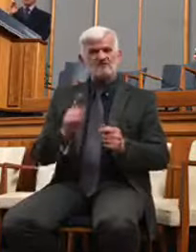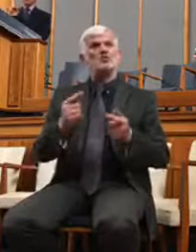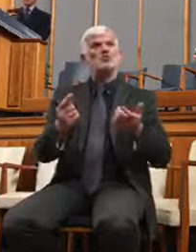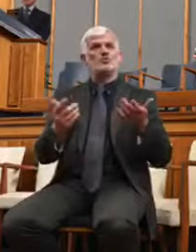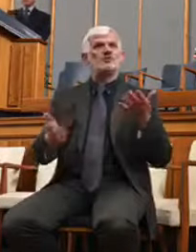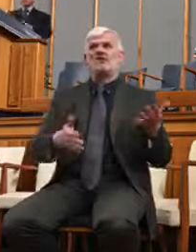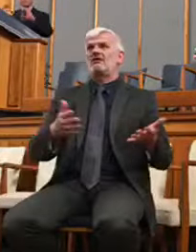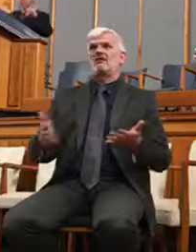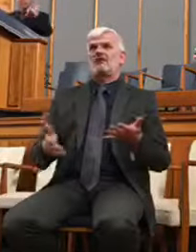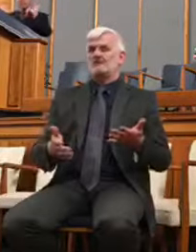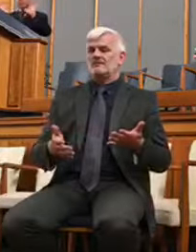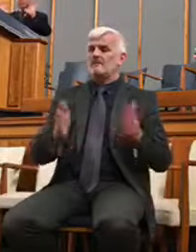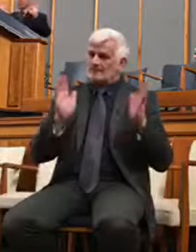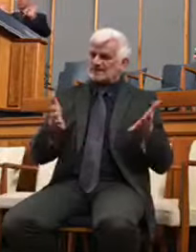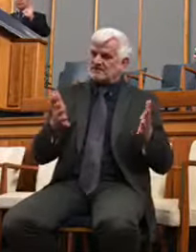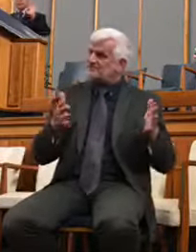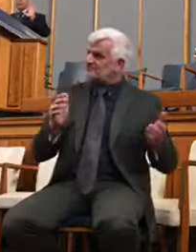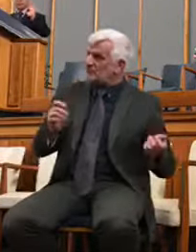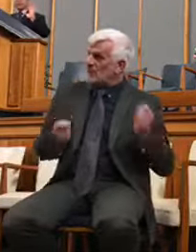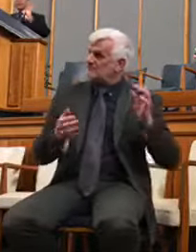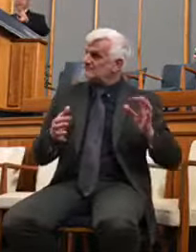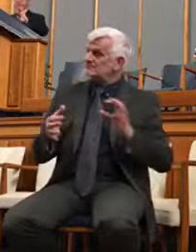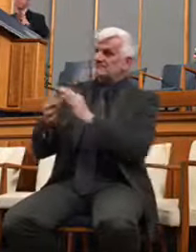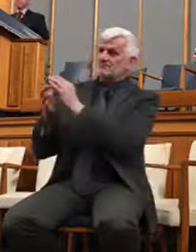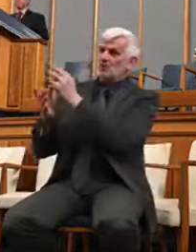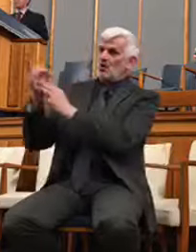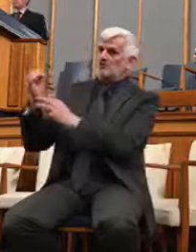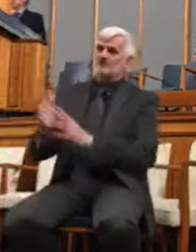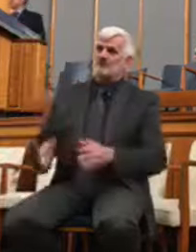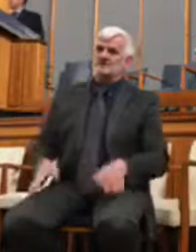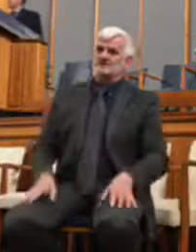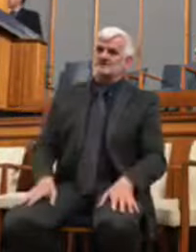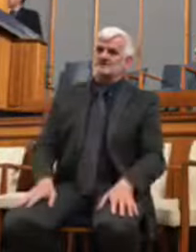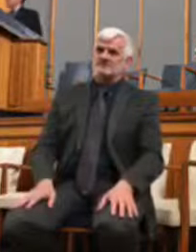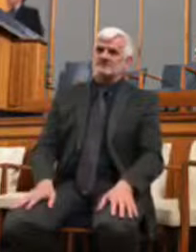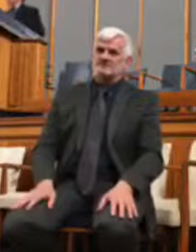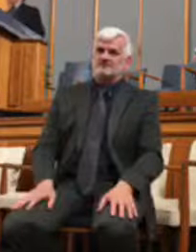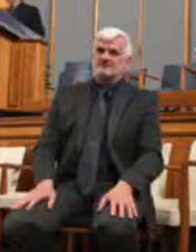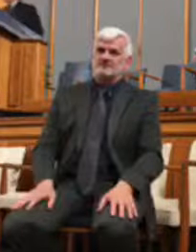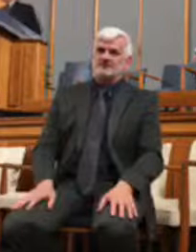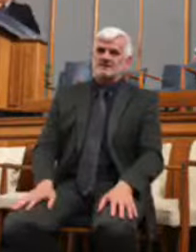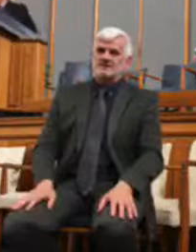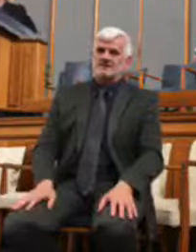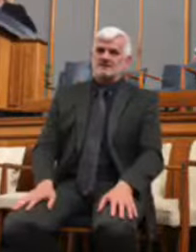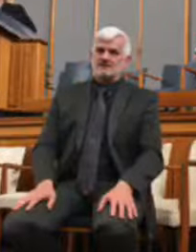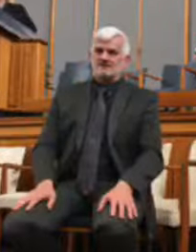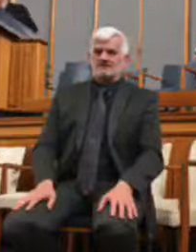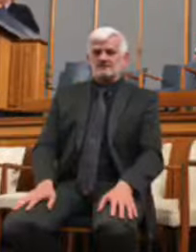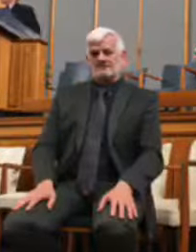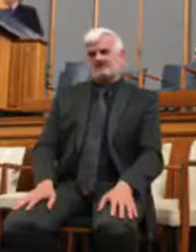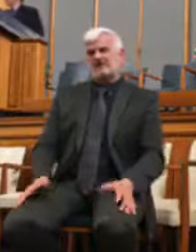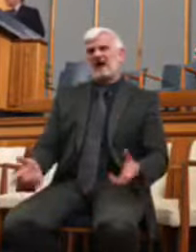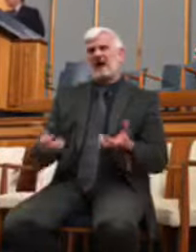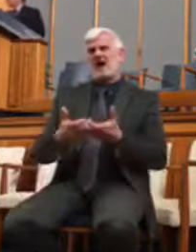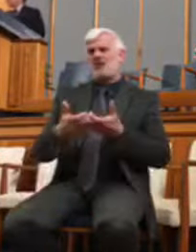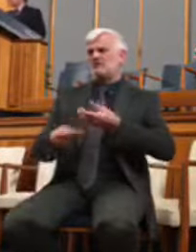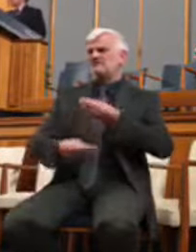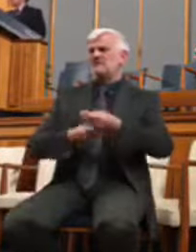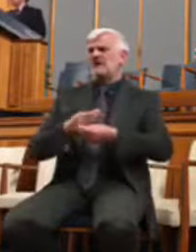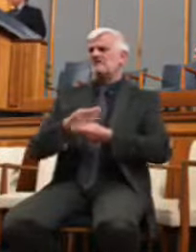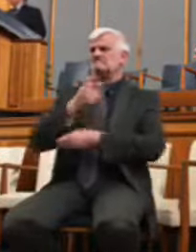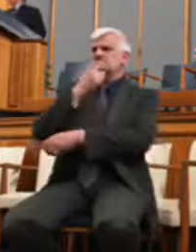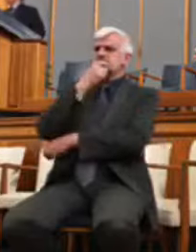what I'm saying so that it becomes clearer and clearer as we move on. The best example I can give